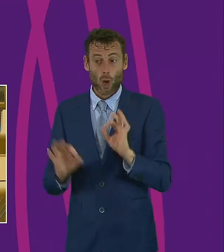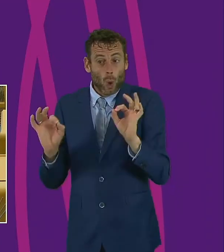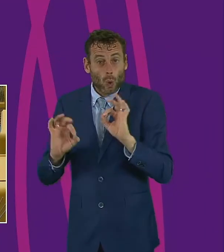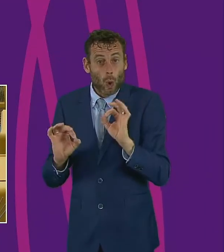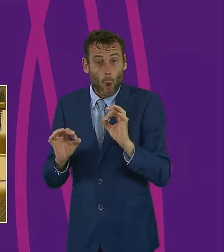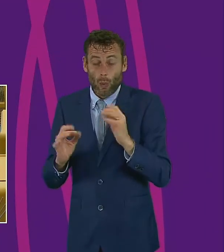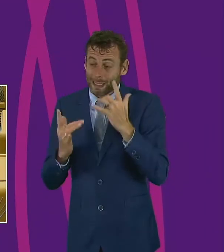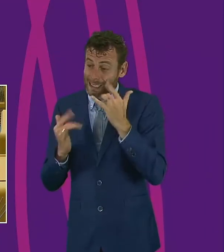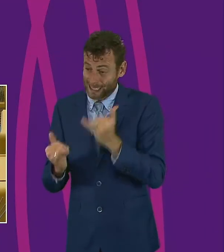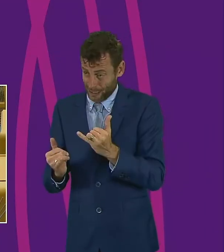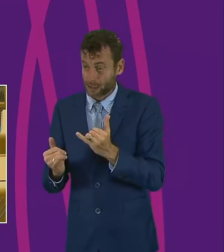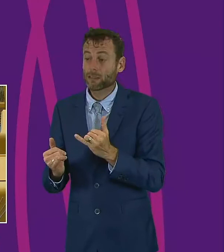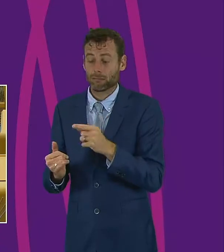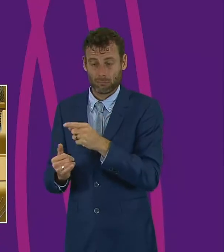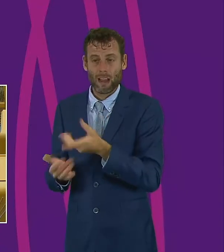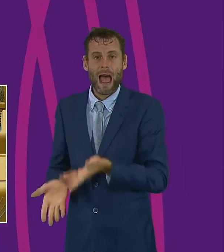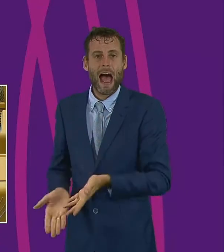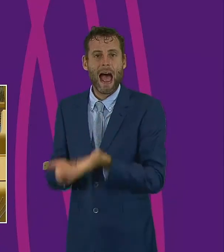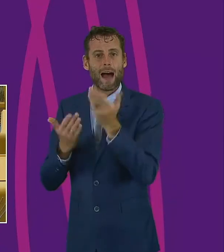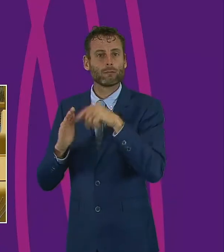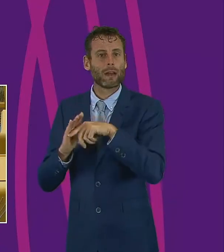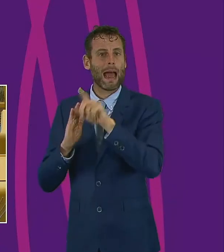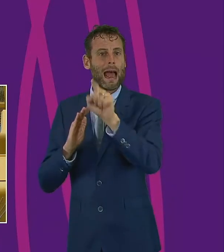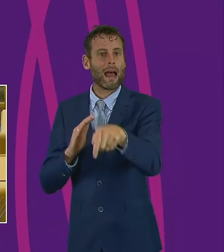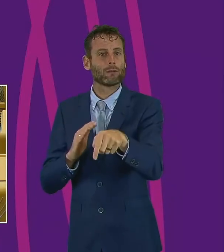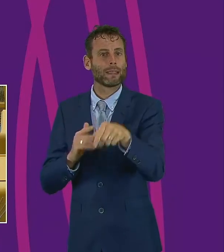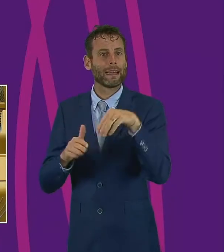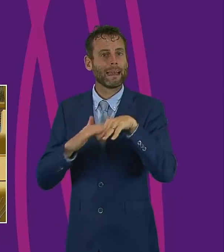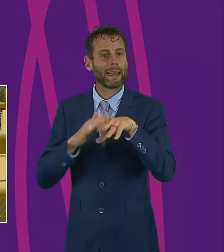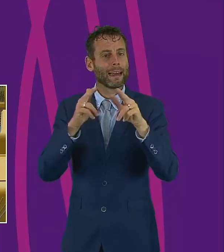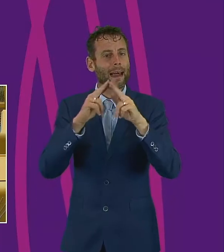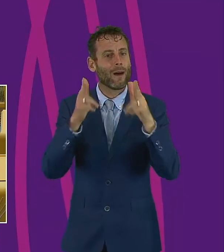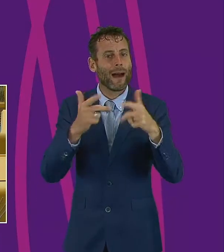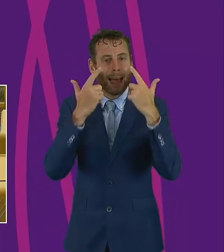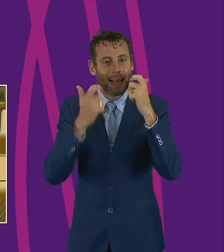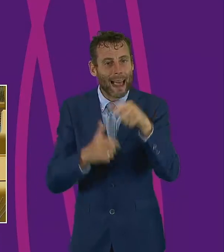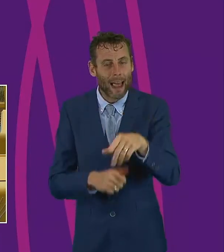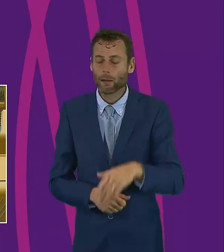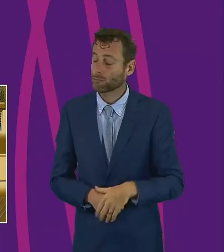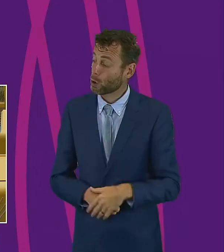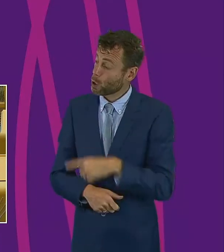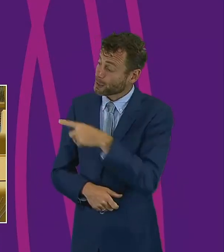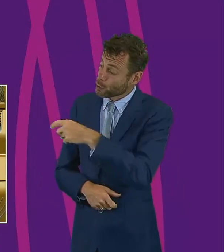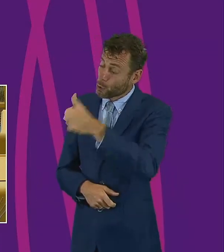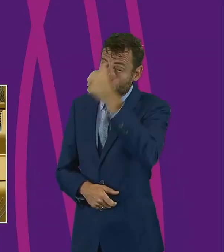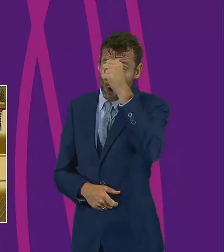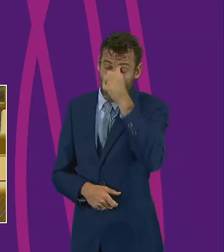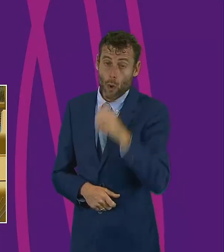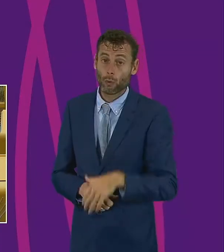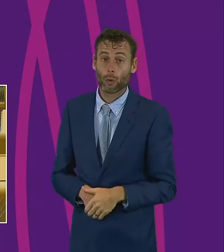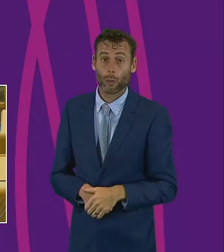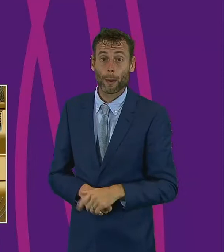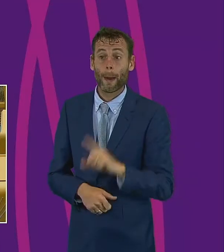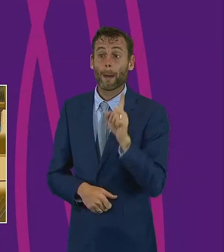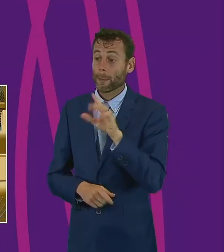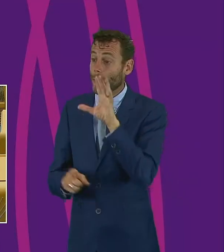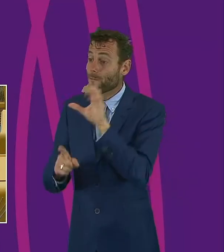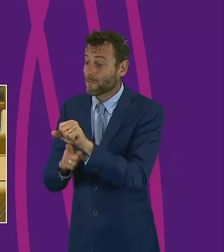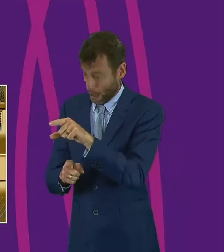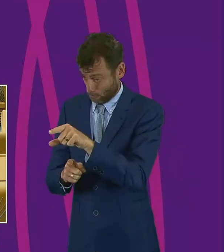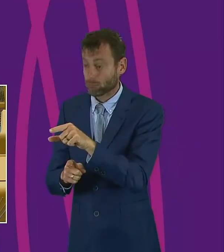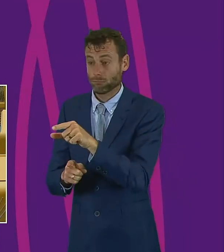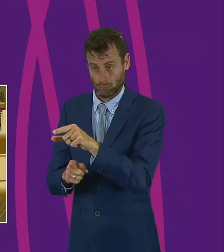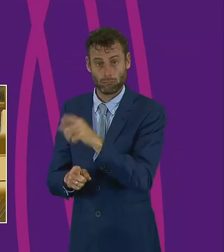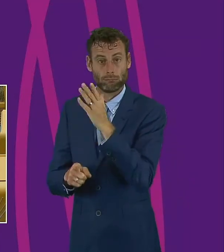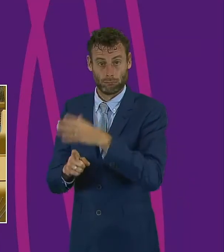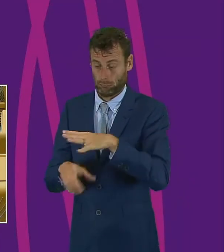all were being discharged into care homes? And were you aware that people who had been tested and had